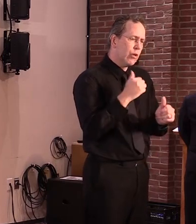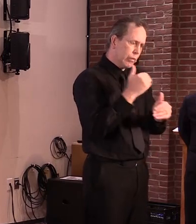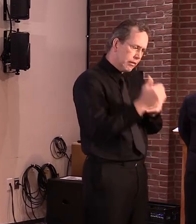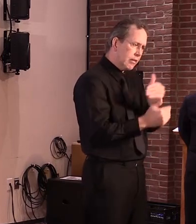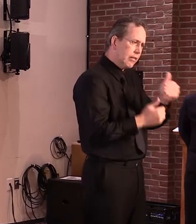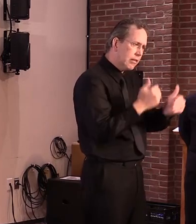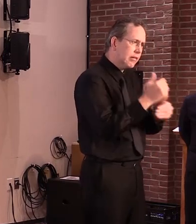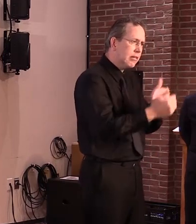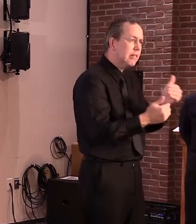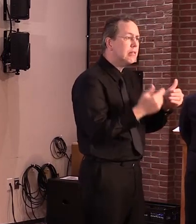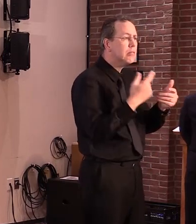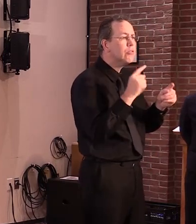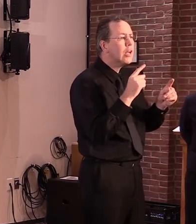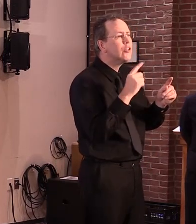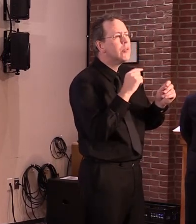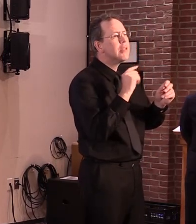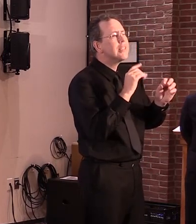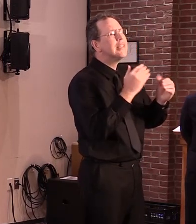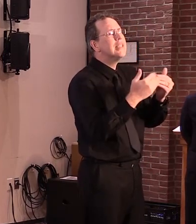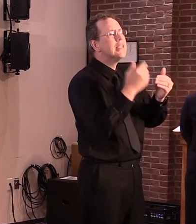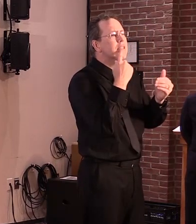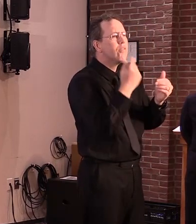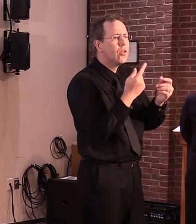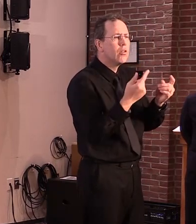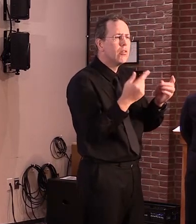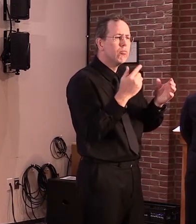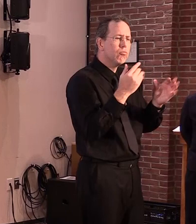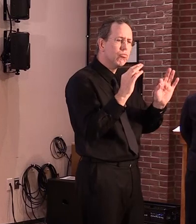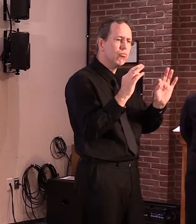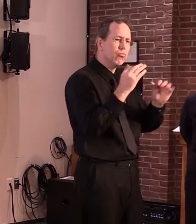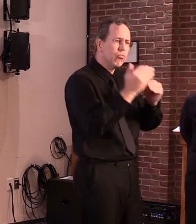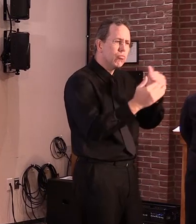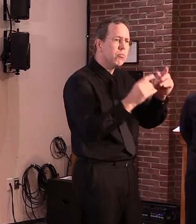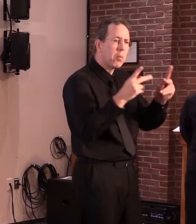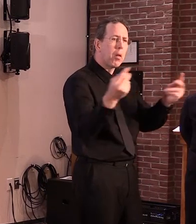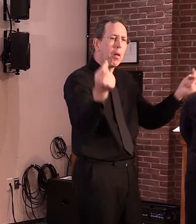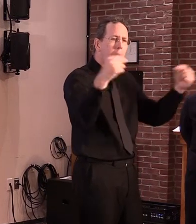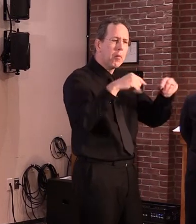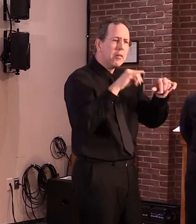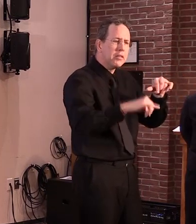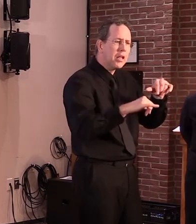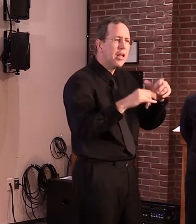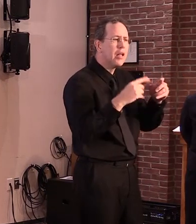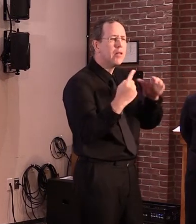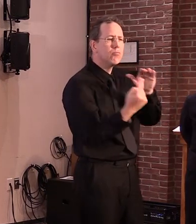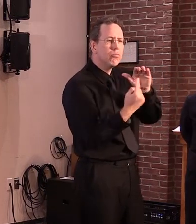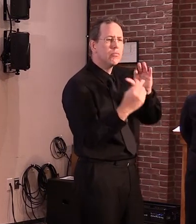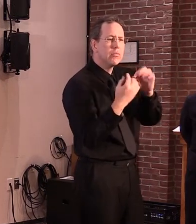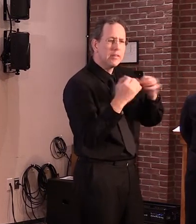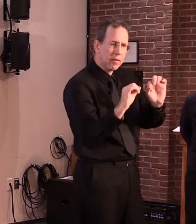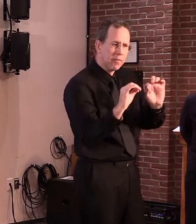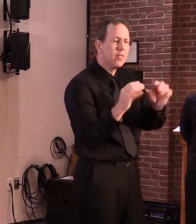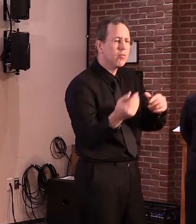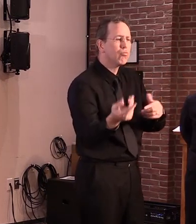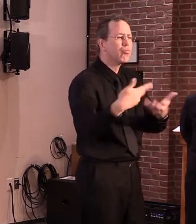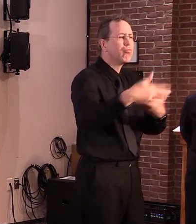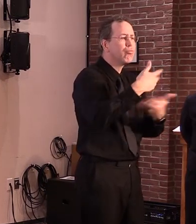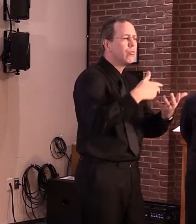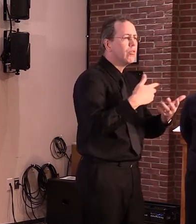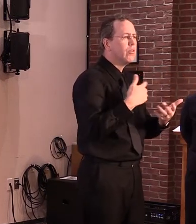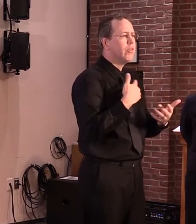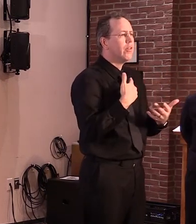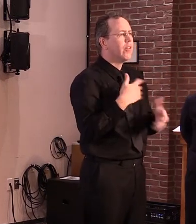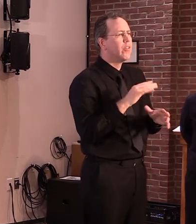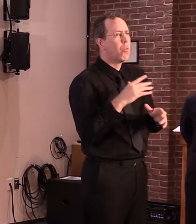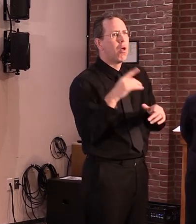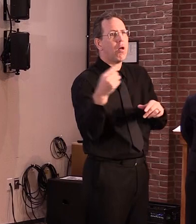as easy as possible for people to come to the state when we can, when it's safe to do so. So we're looking at